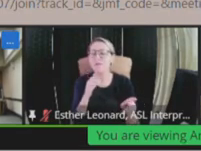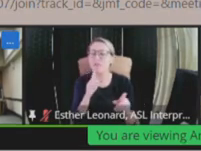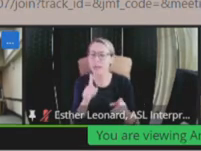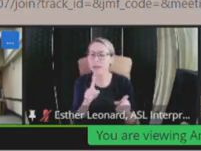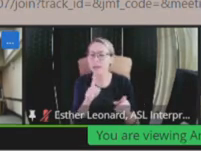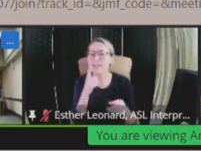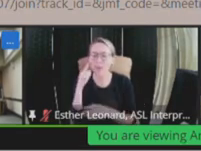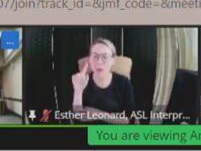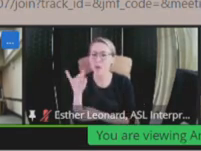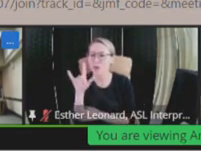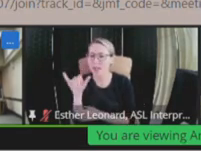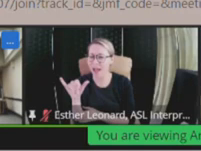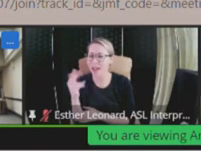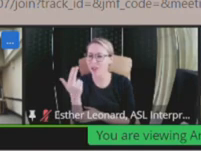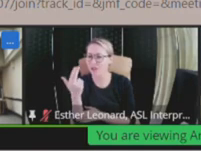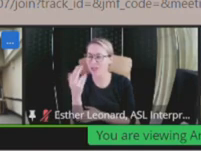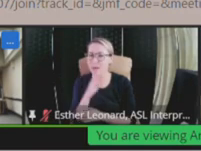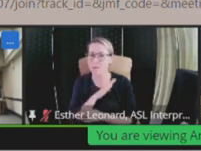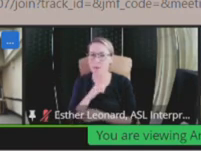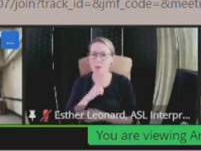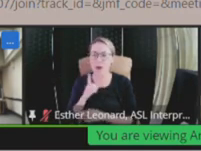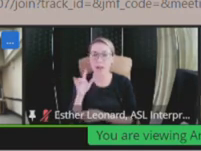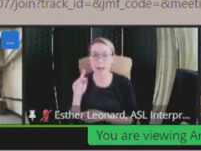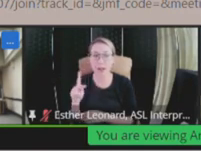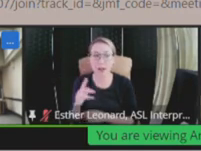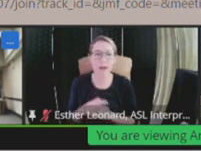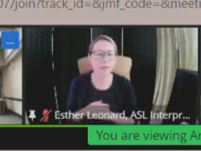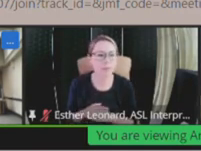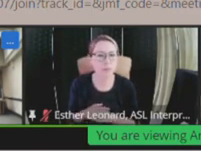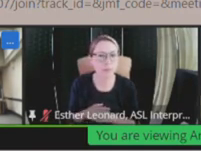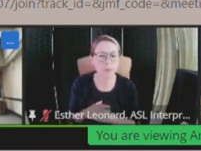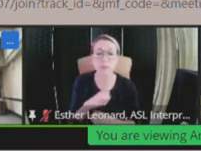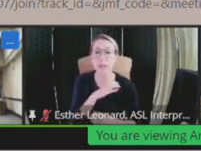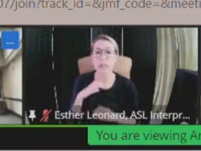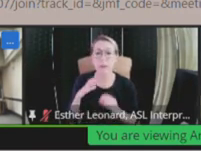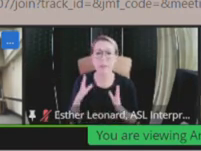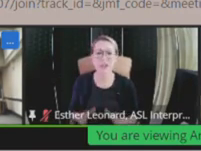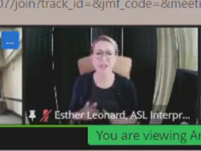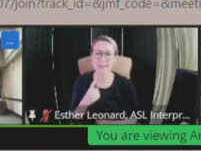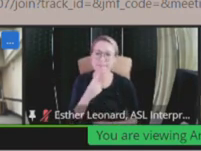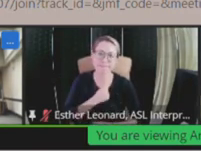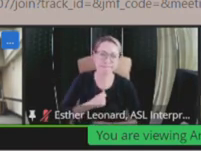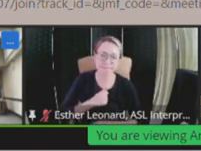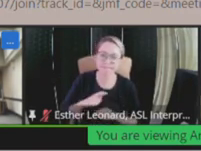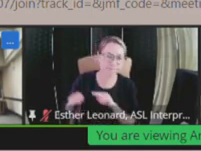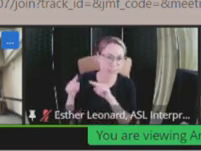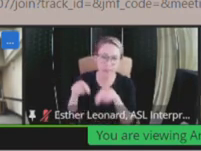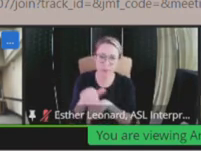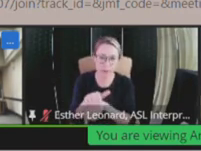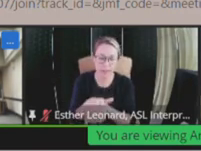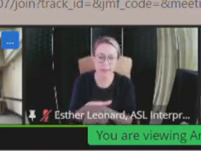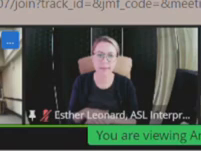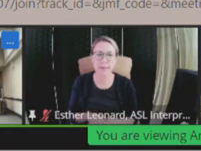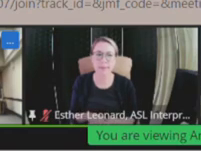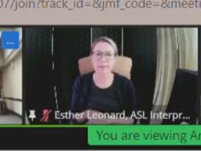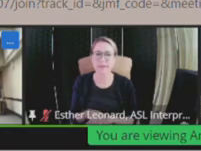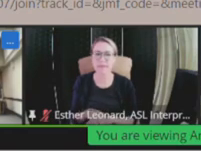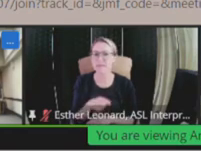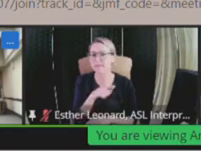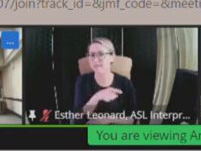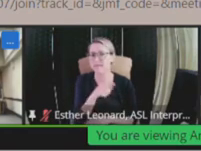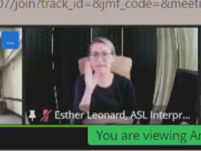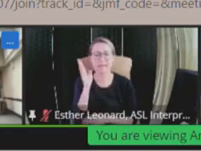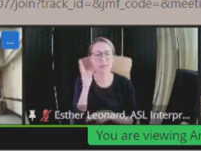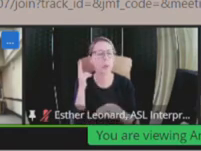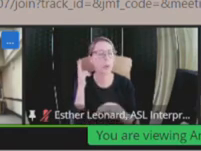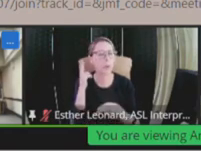link. Commissioner McCosh sends her regrets that she is unable to attend this evening. This will be a pretty quick presentation since